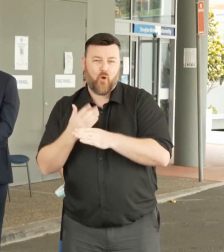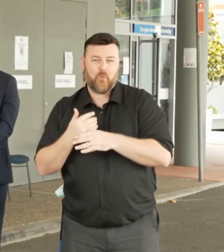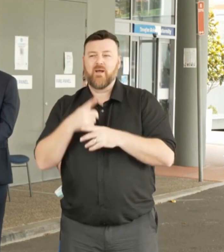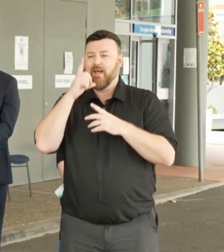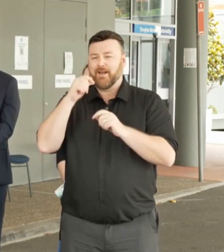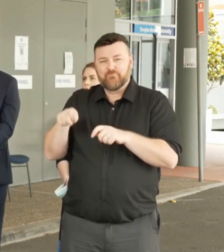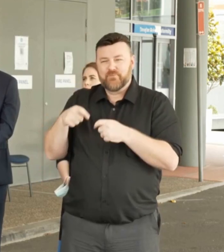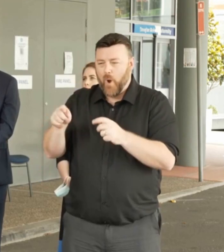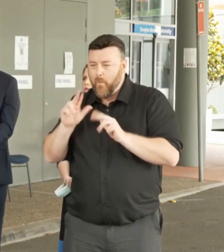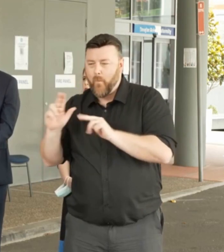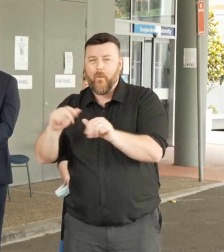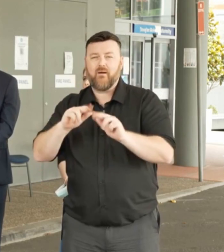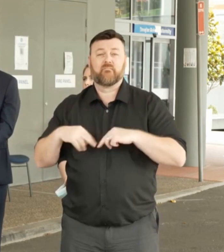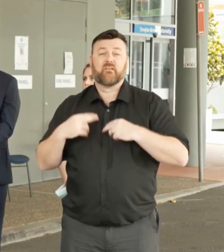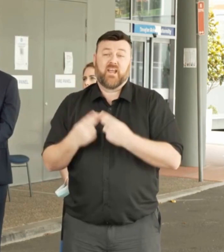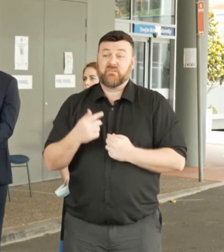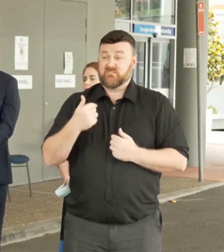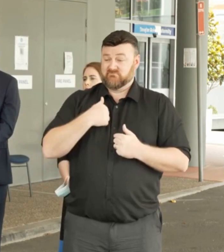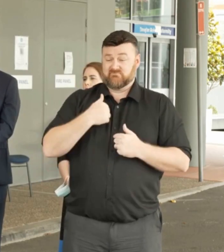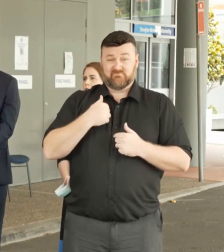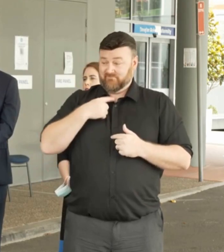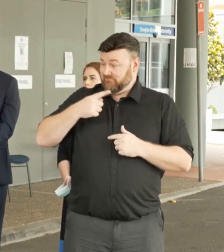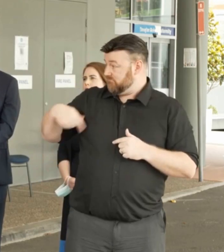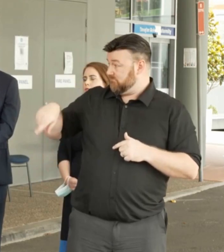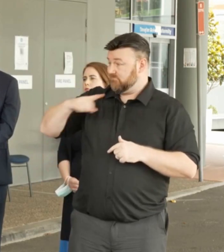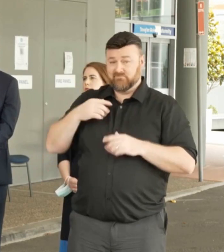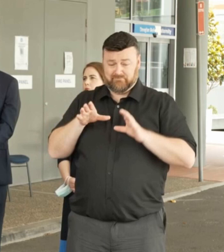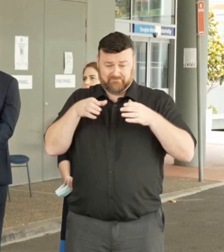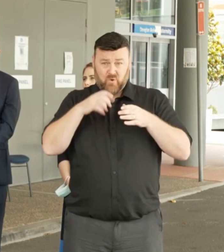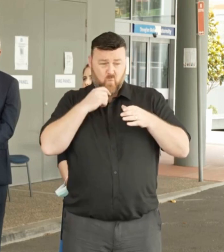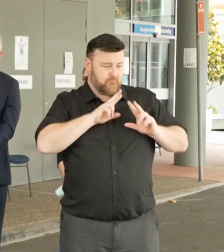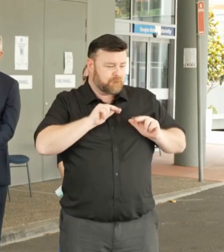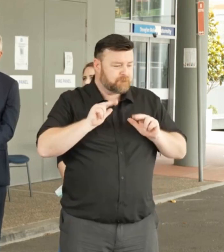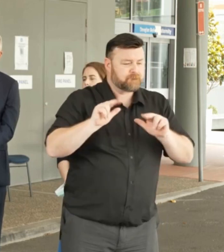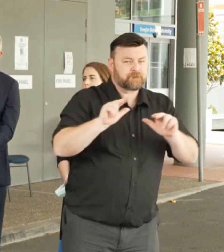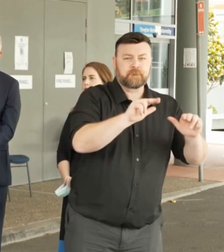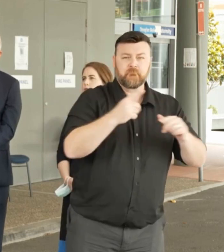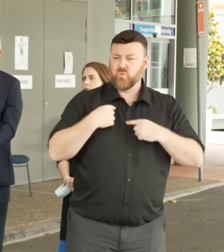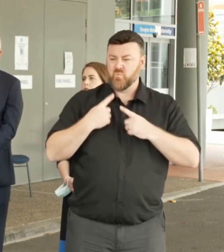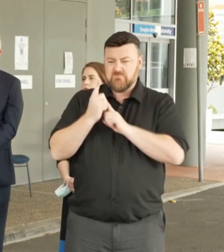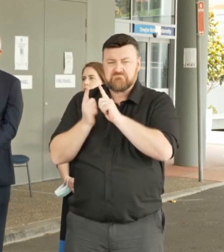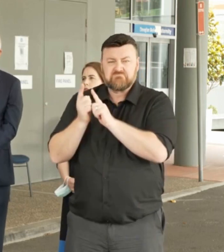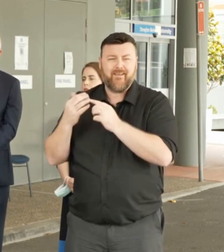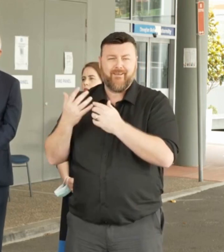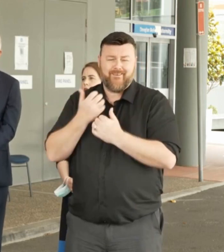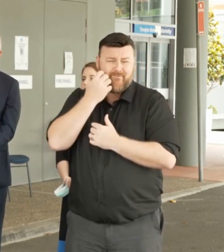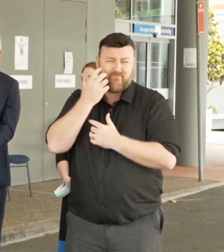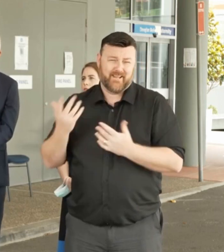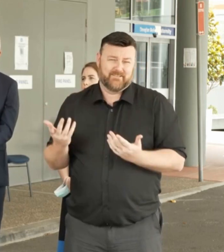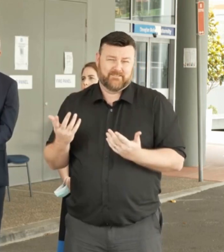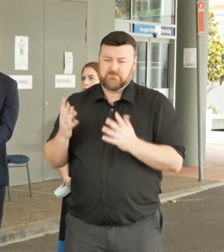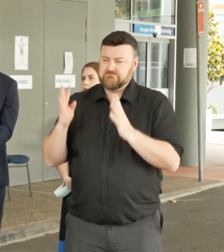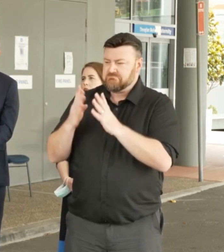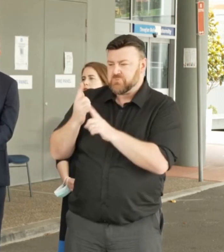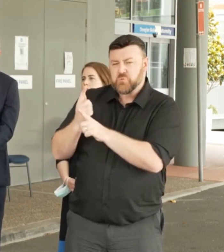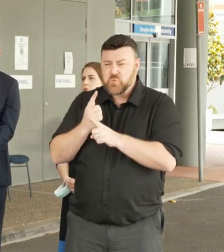that approach. We'll continue to monitor the situation. The Health Minister and I and our health team speak daily in relation to it. It's a time for